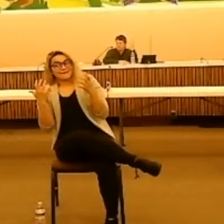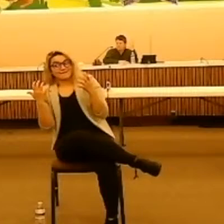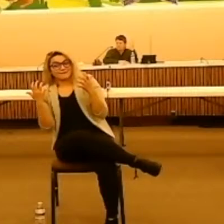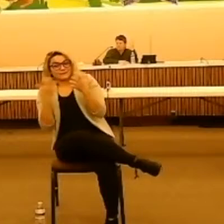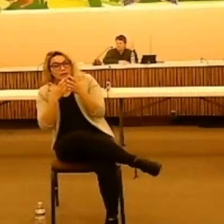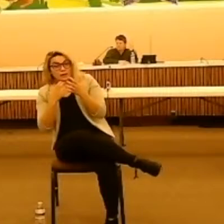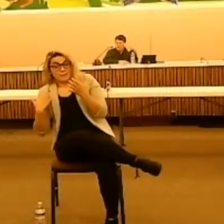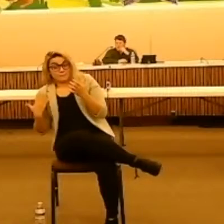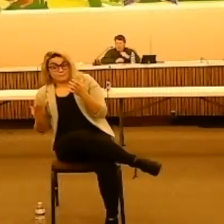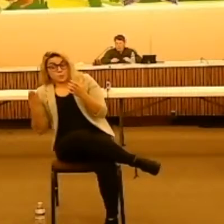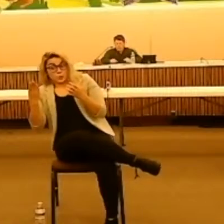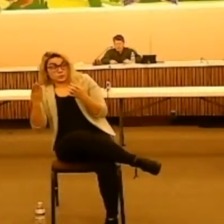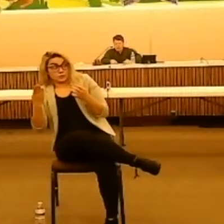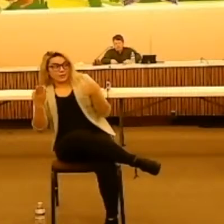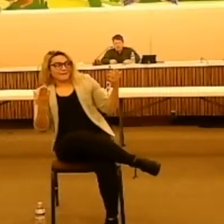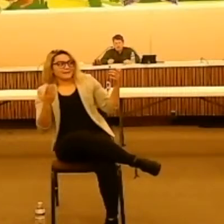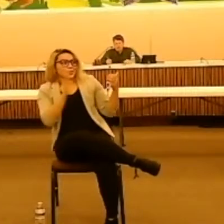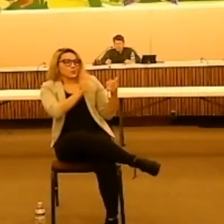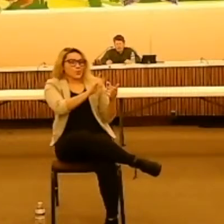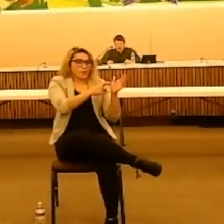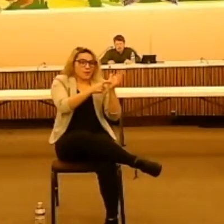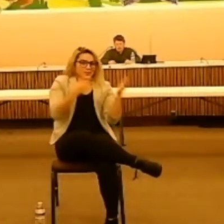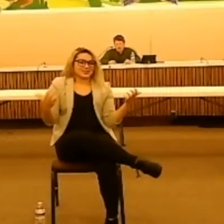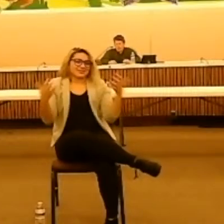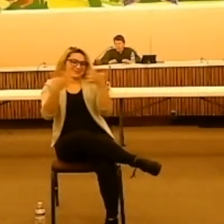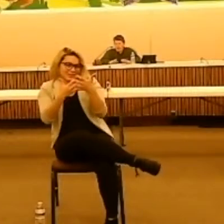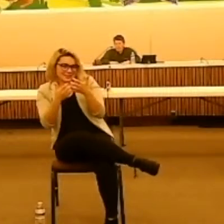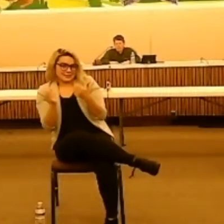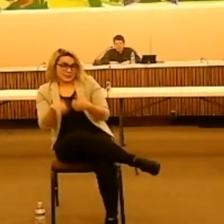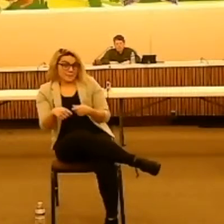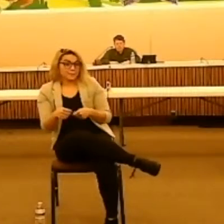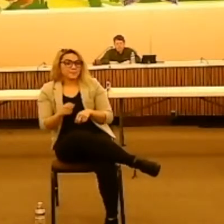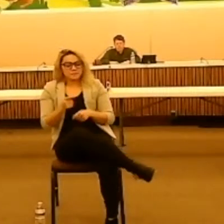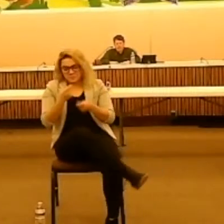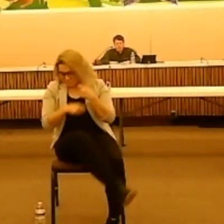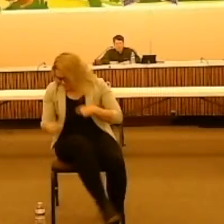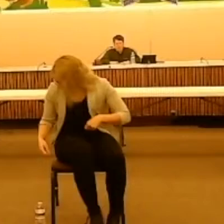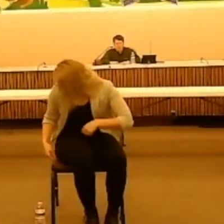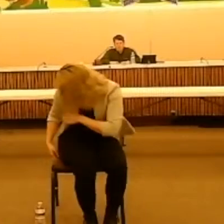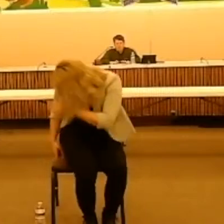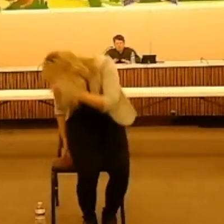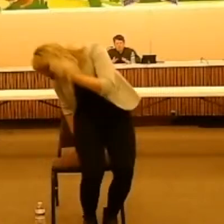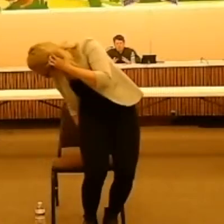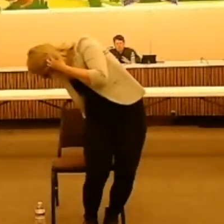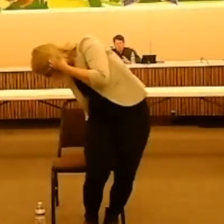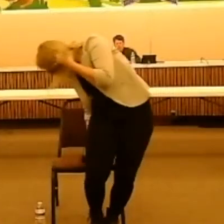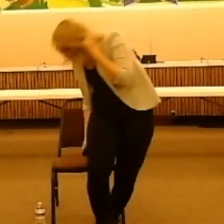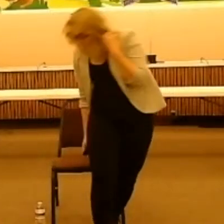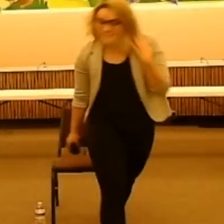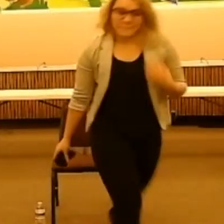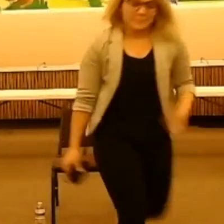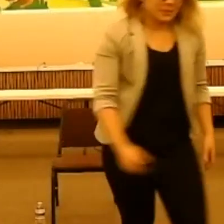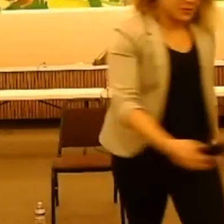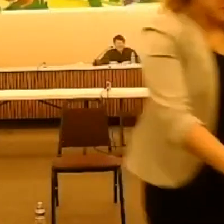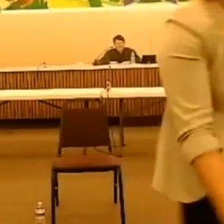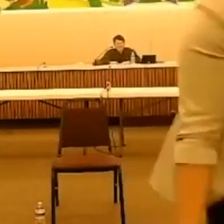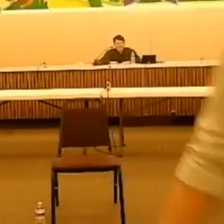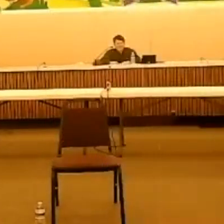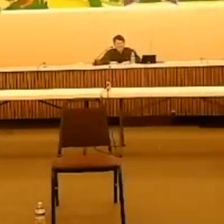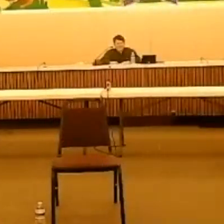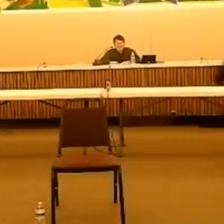PUD. Yes, Mr. Supervisor. I just want to interject a couple of things. One of the reasons the single family homes, I'll wait.